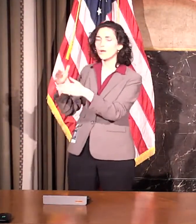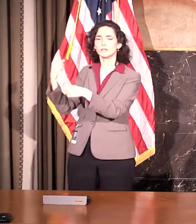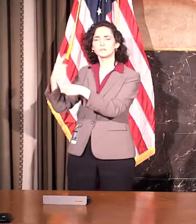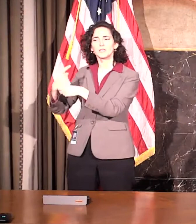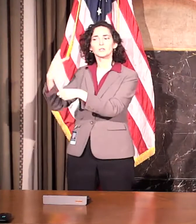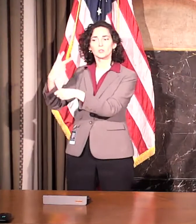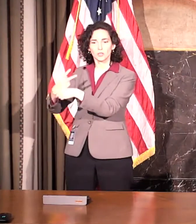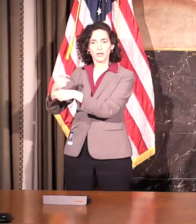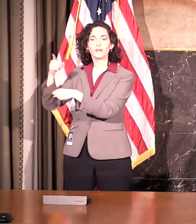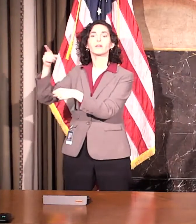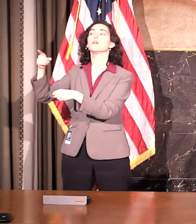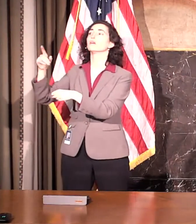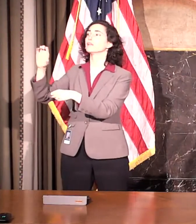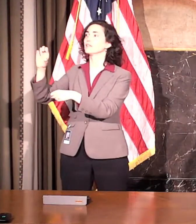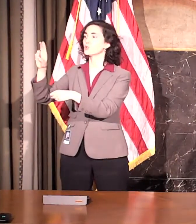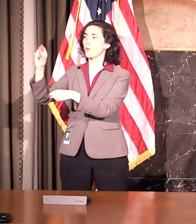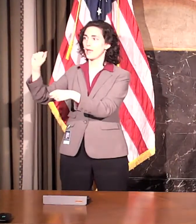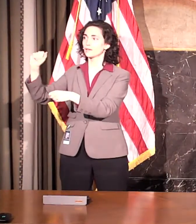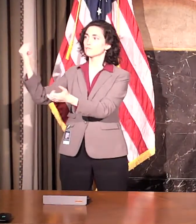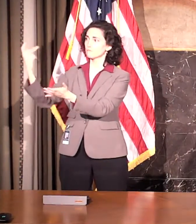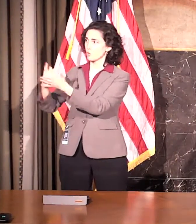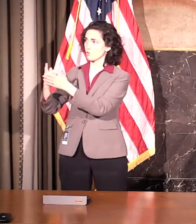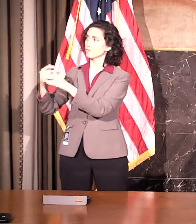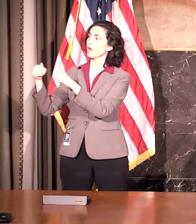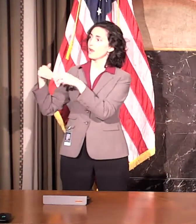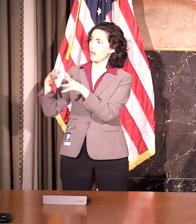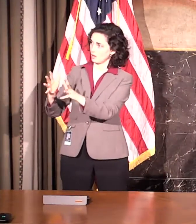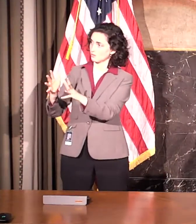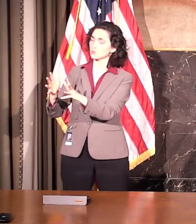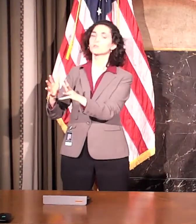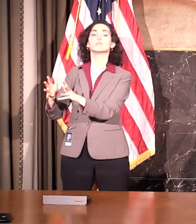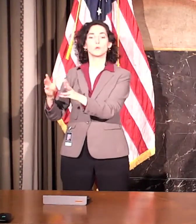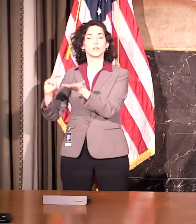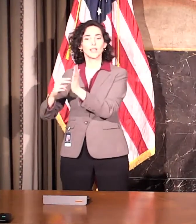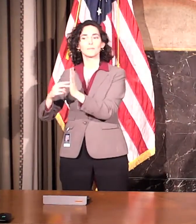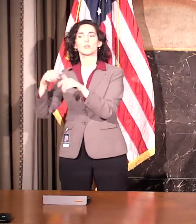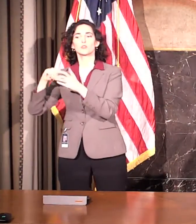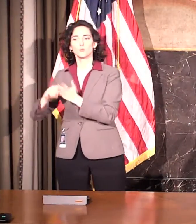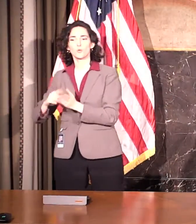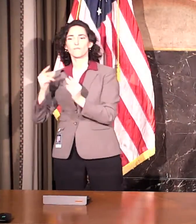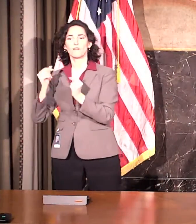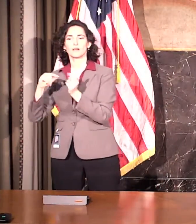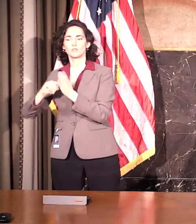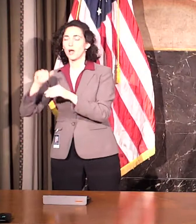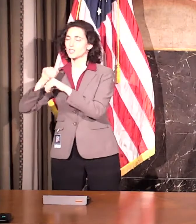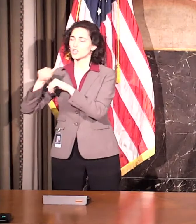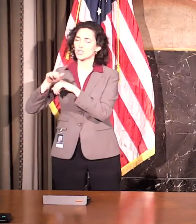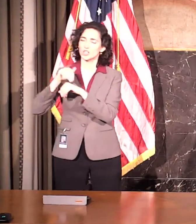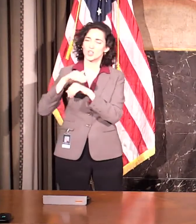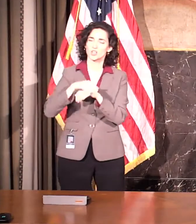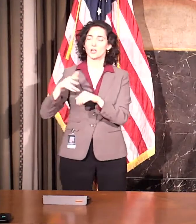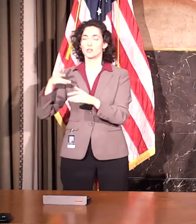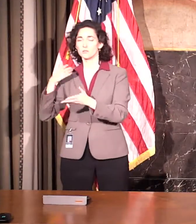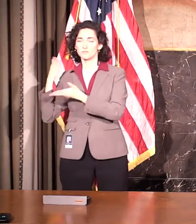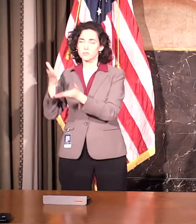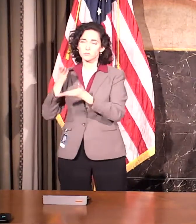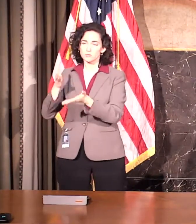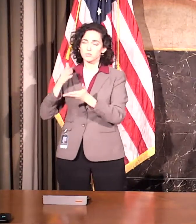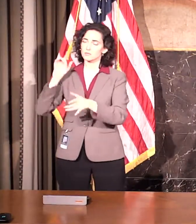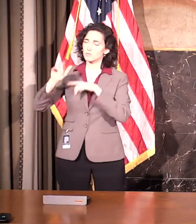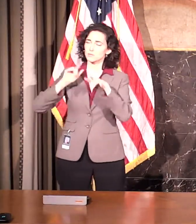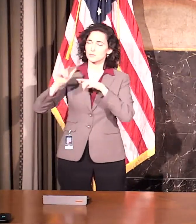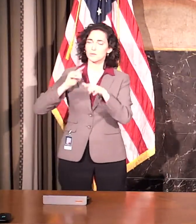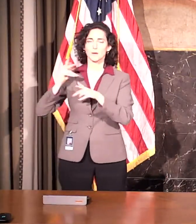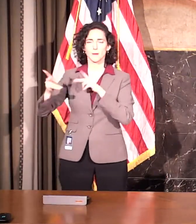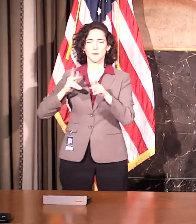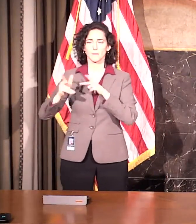will ship and start to be allocated across the country very shortly thereafter. And then